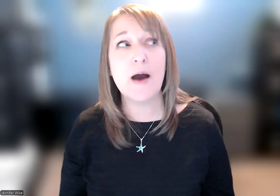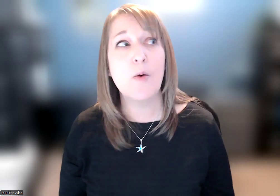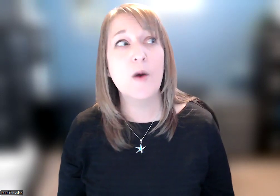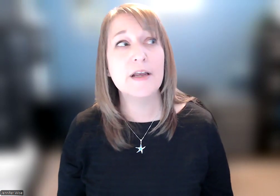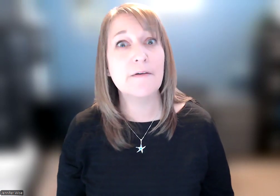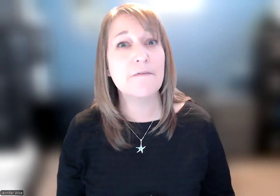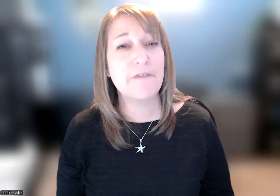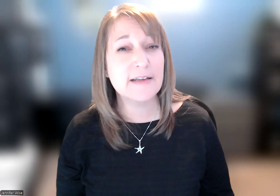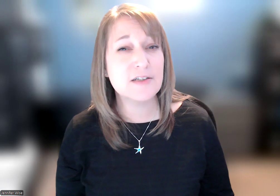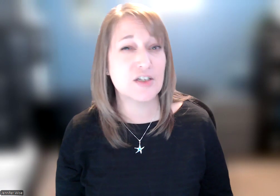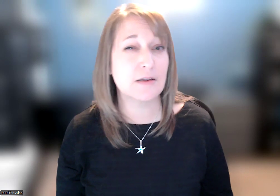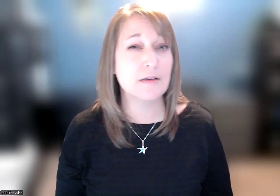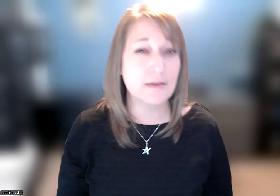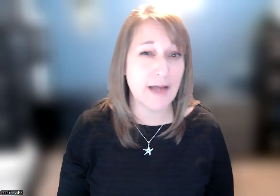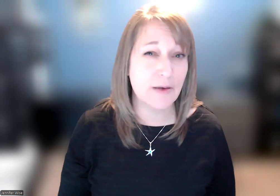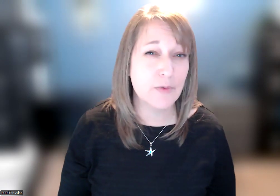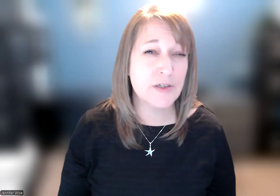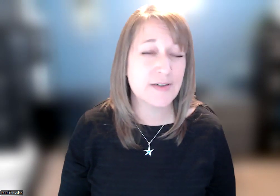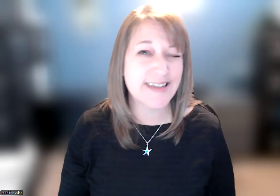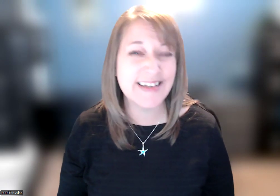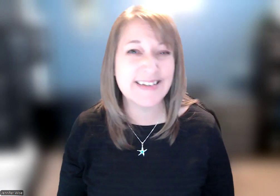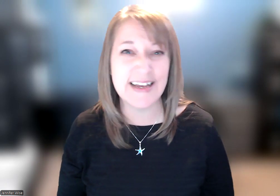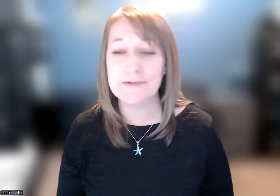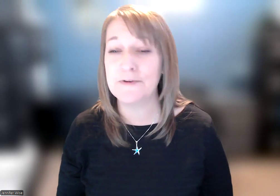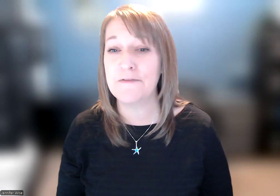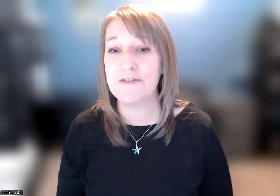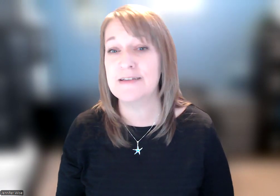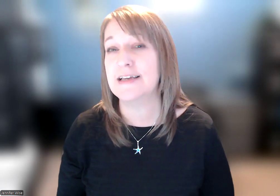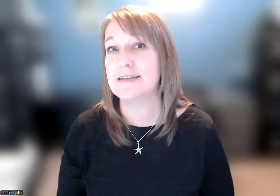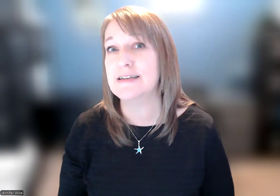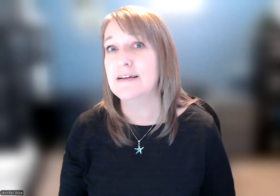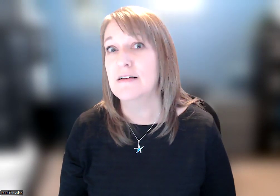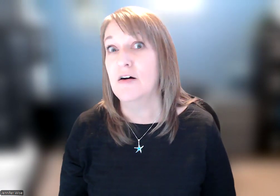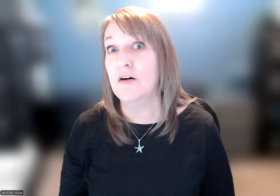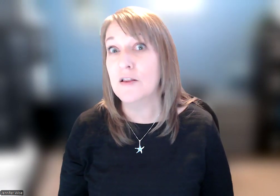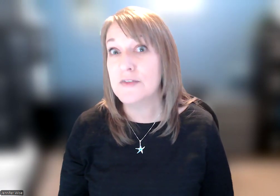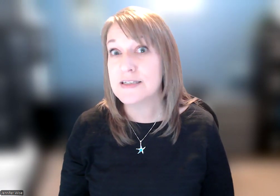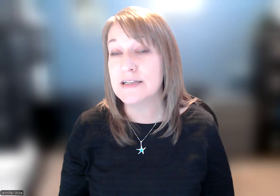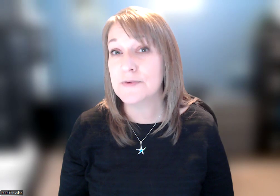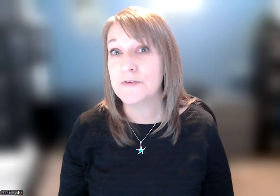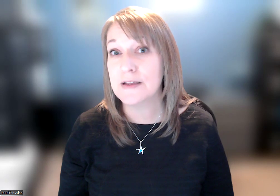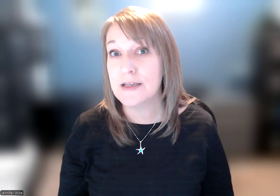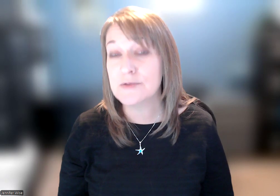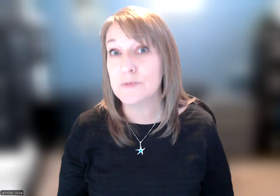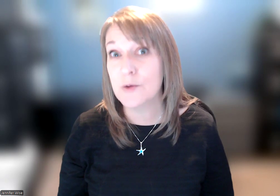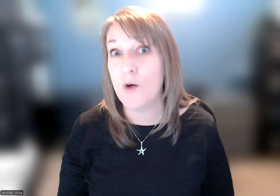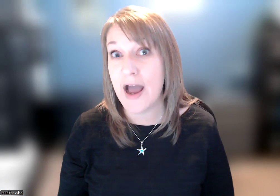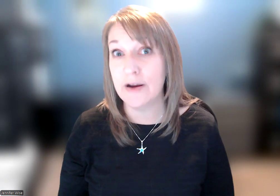about what your face should look like when you're signing signs for feelings. All of the signs for feelings